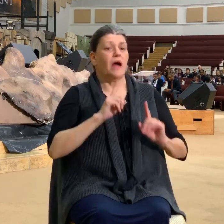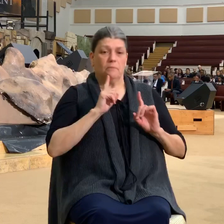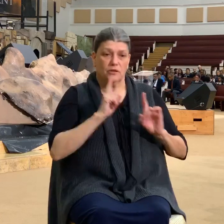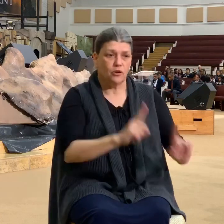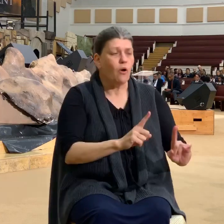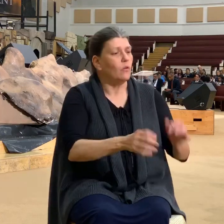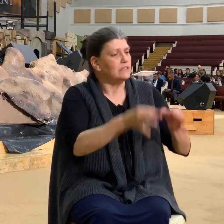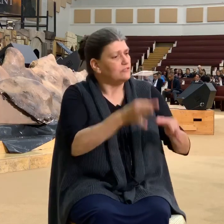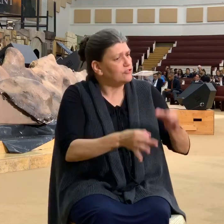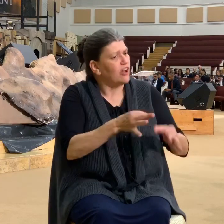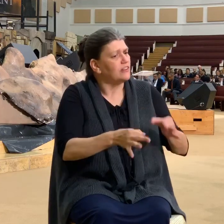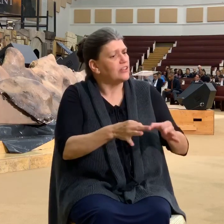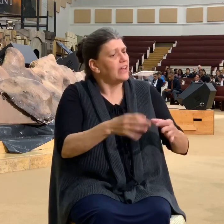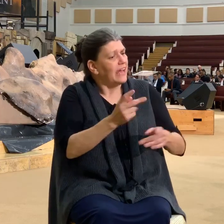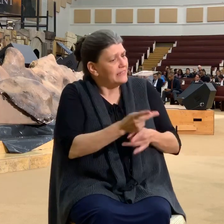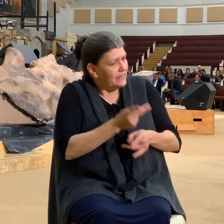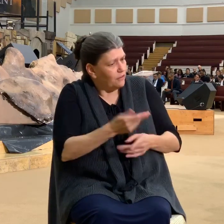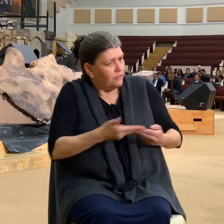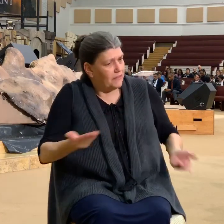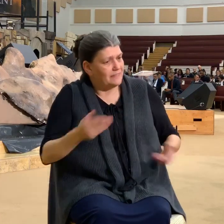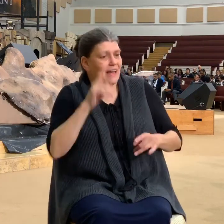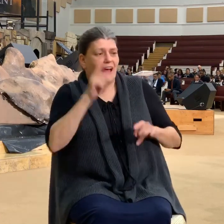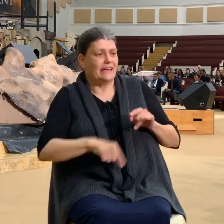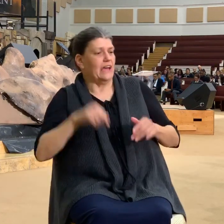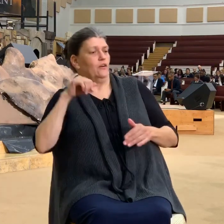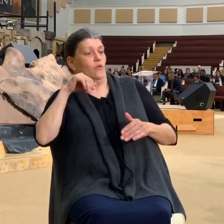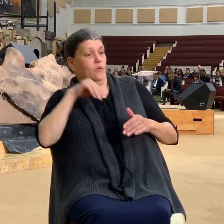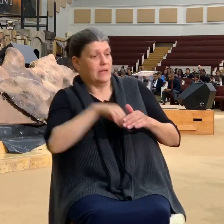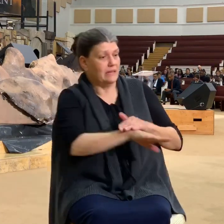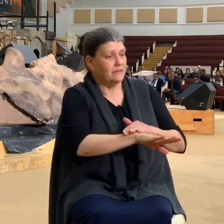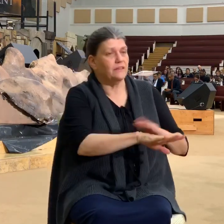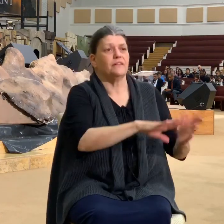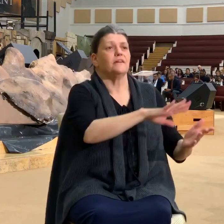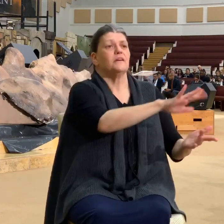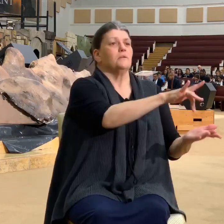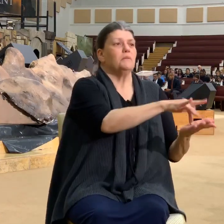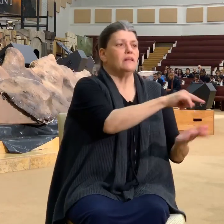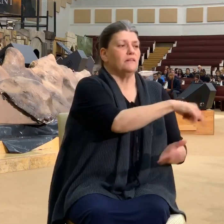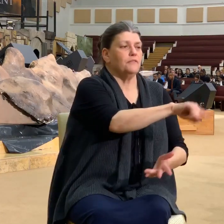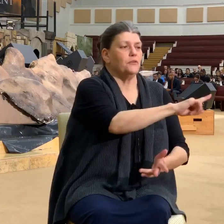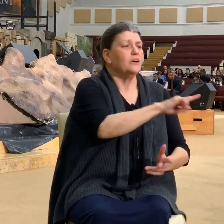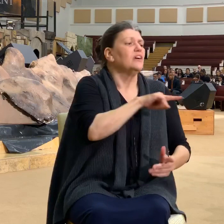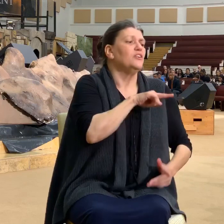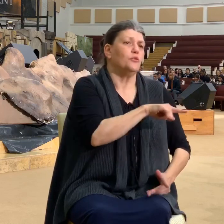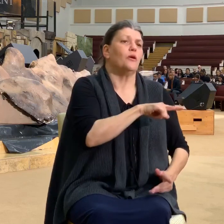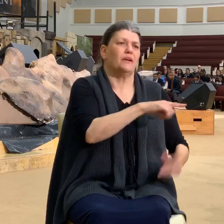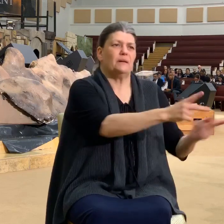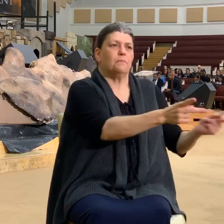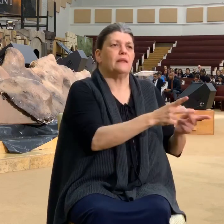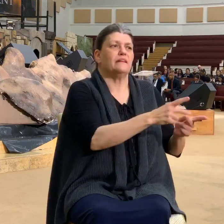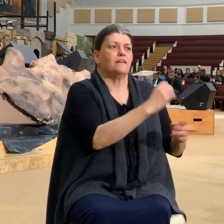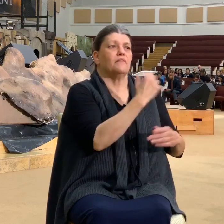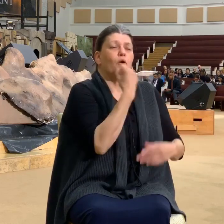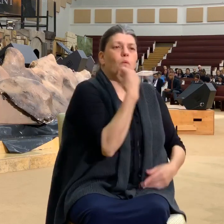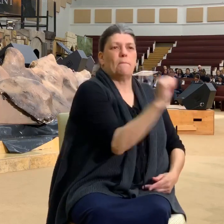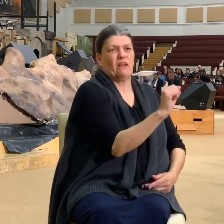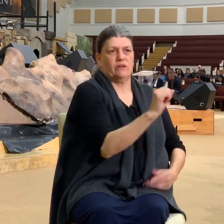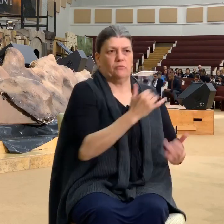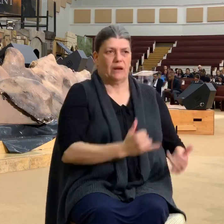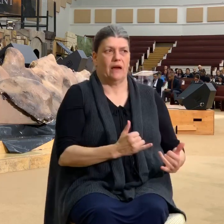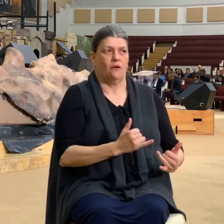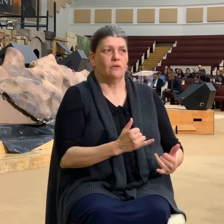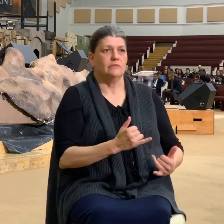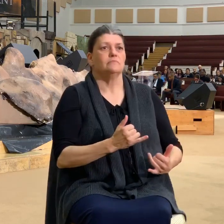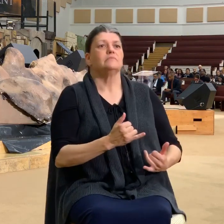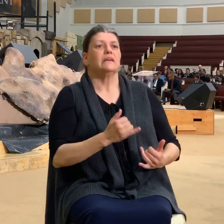to take care of some things. But he said, I can't come in your midst, because you're in a place of rebellion right now. He's talking to his people. And he says,